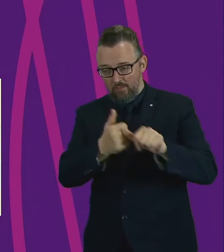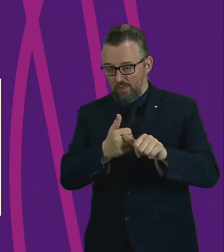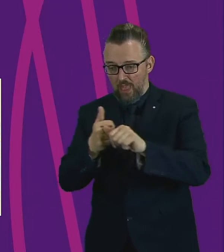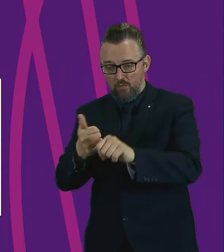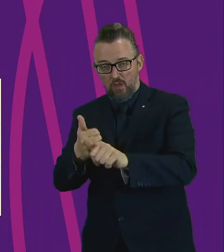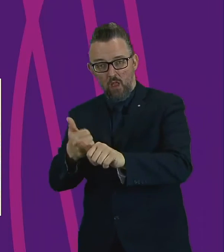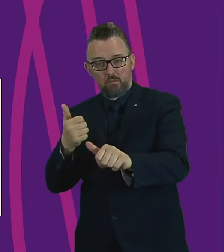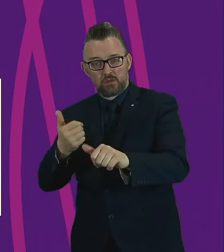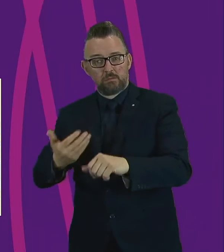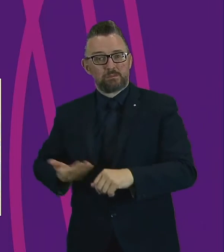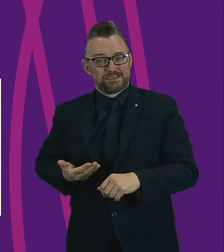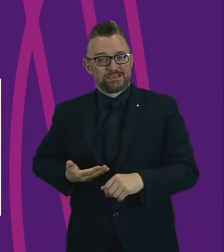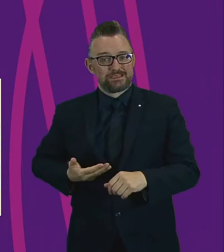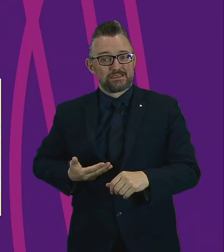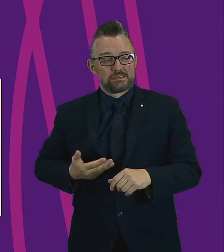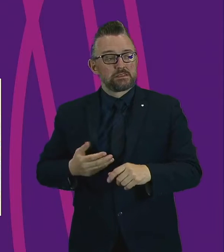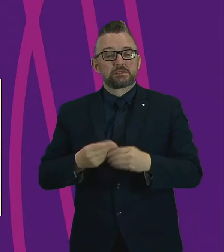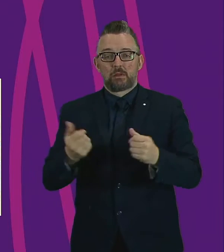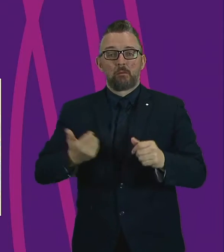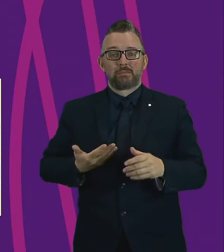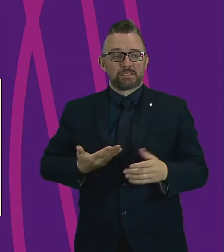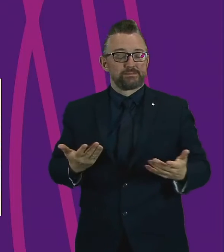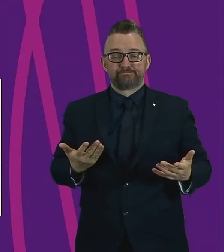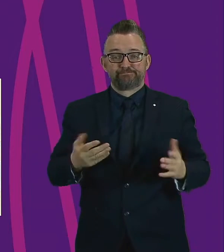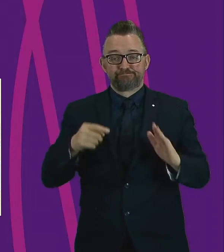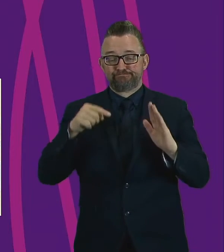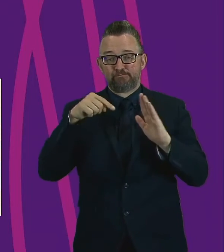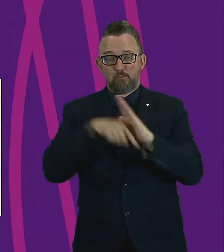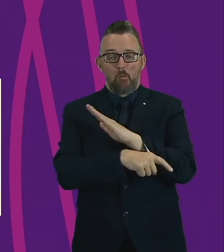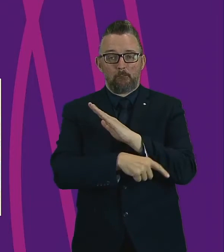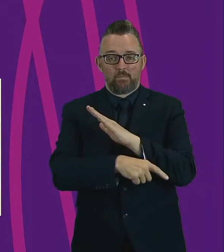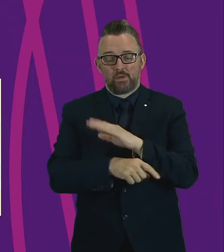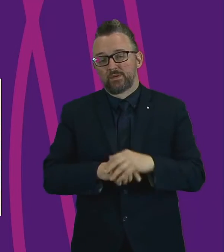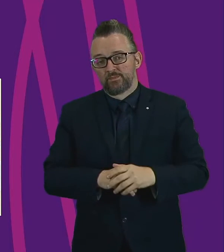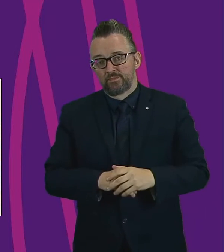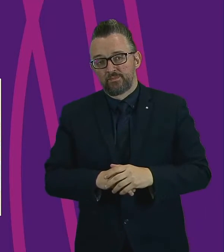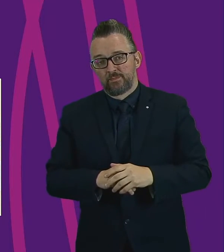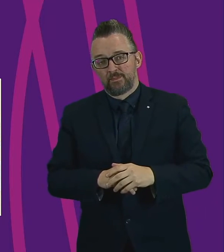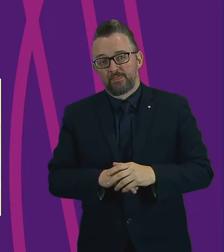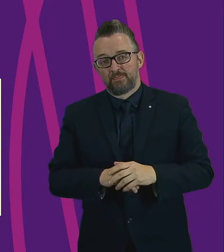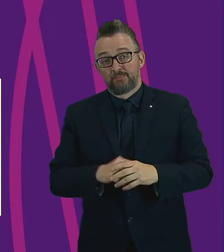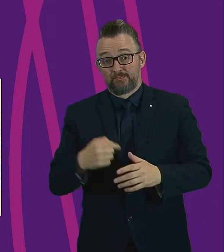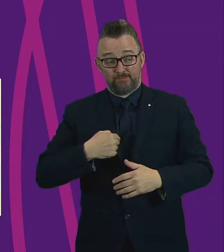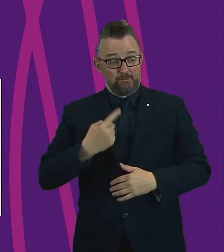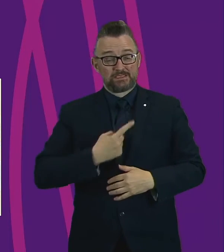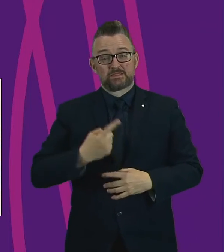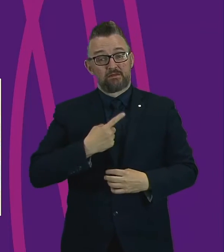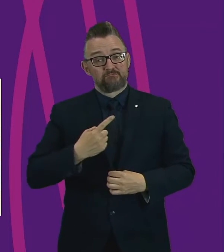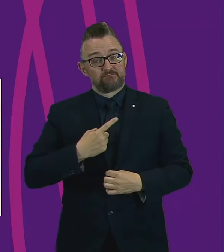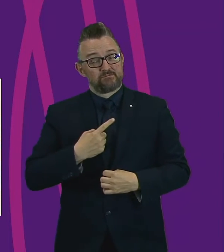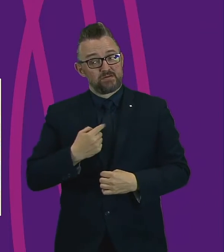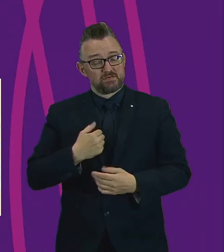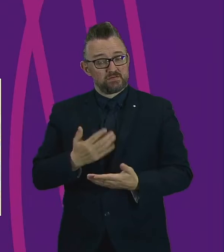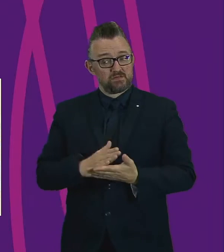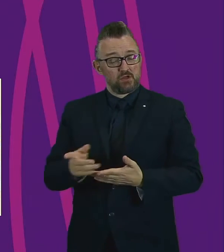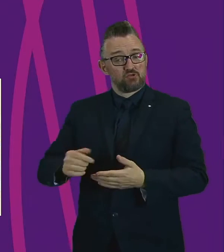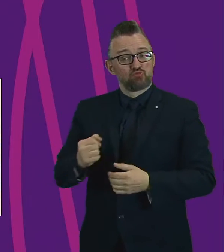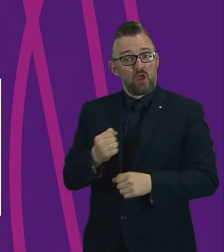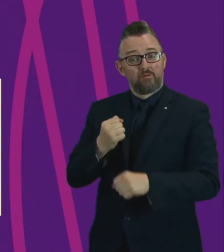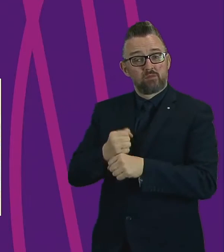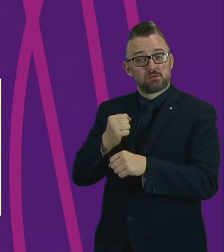afloat, many are already going under. And I'm not sure that the Scottish Government even